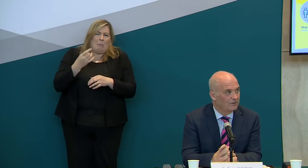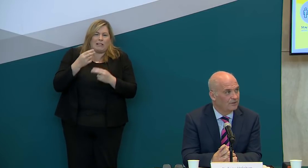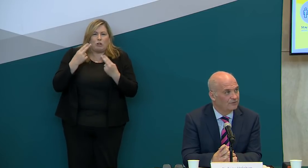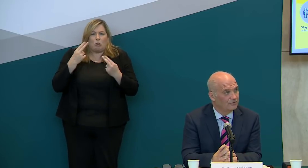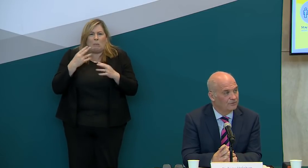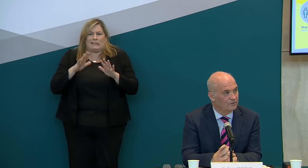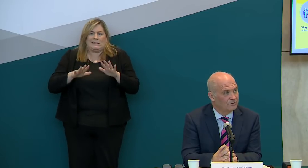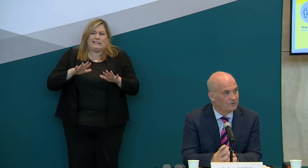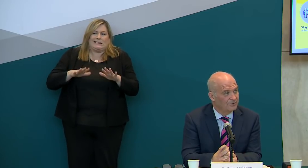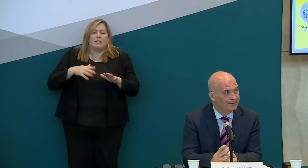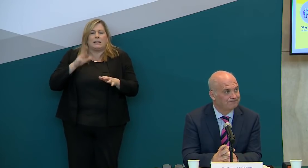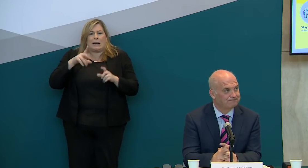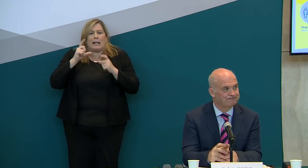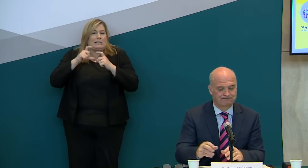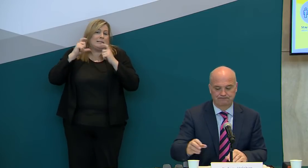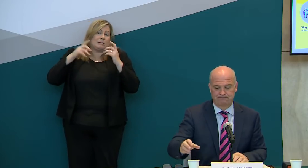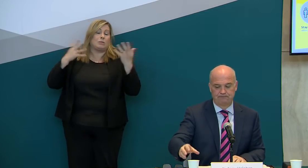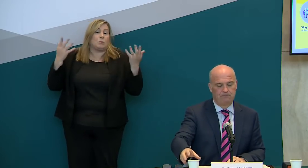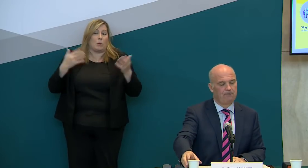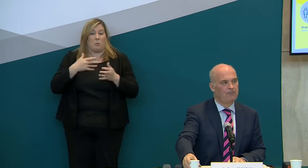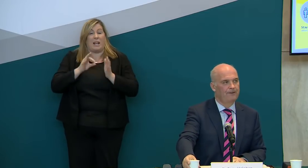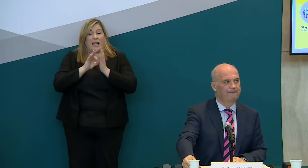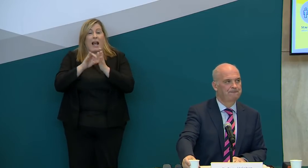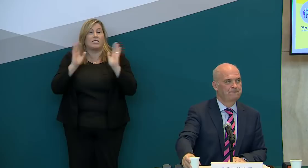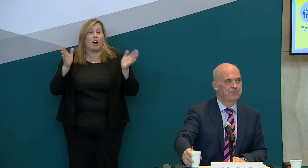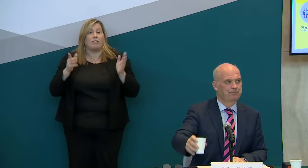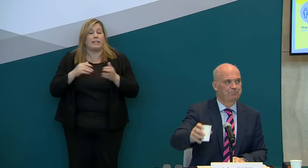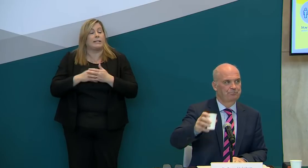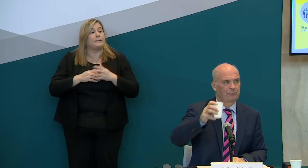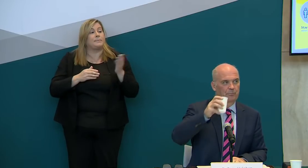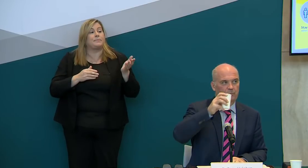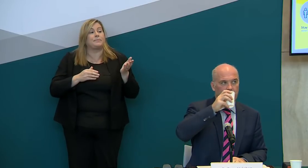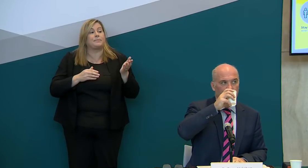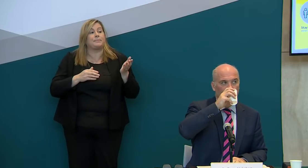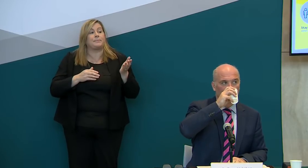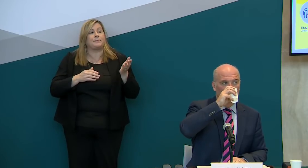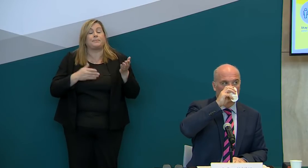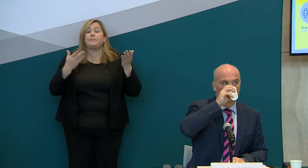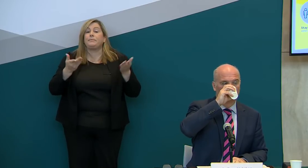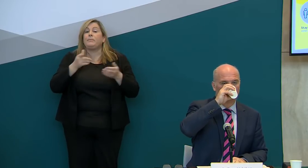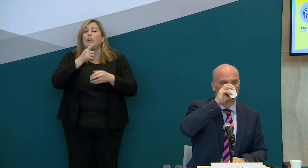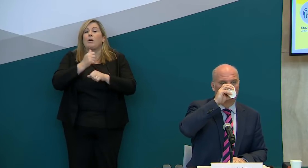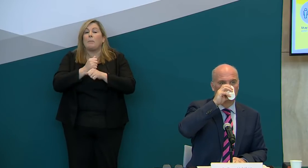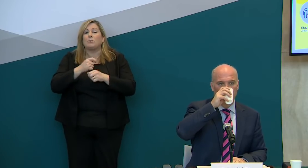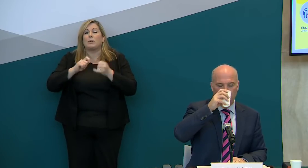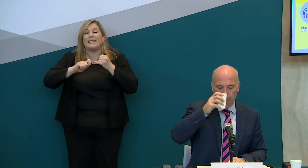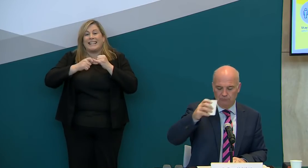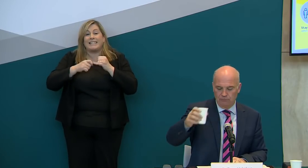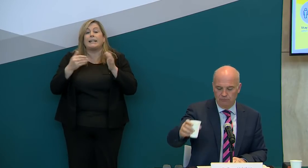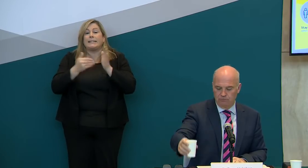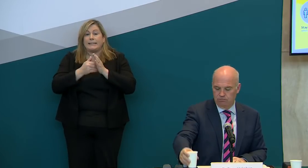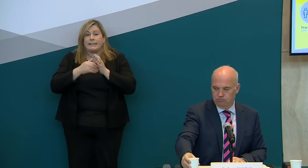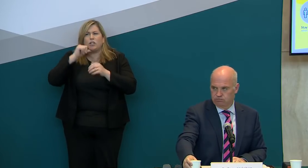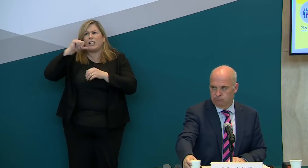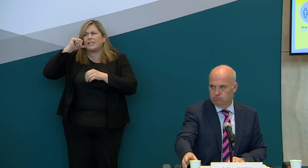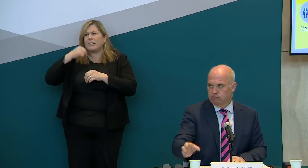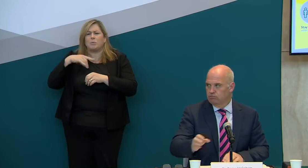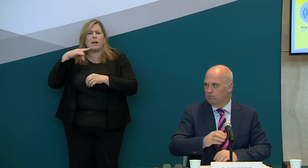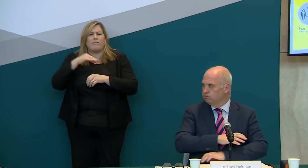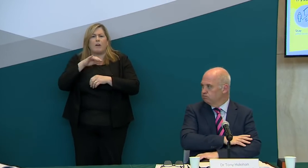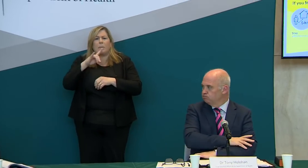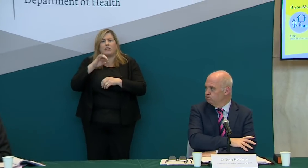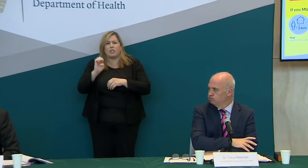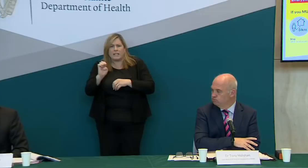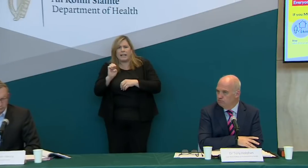out as we go on through the course of the week. Just in relation to testing then, Killian, yesterday we heard from the HSE that from referral